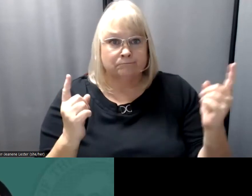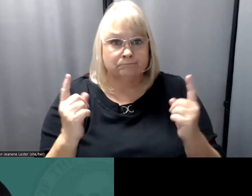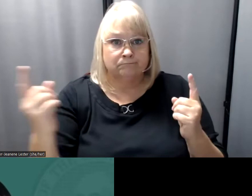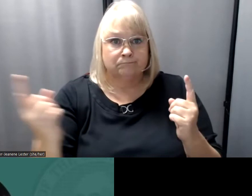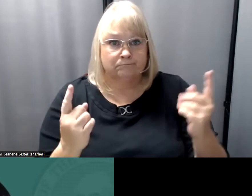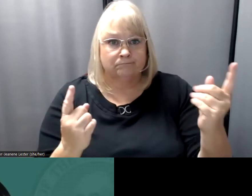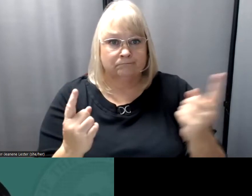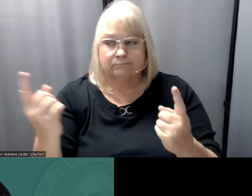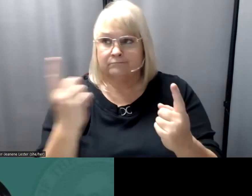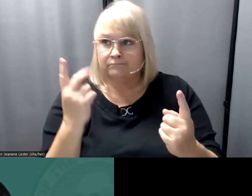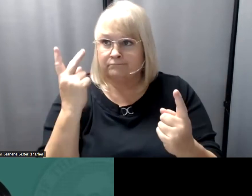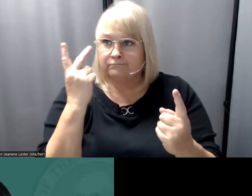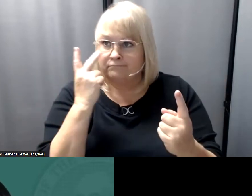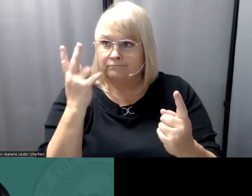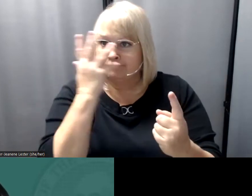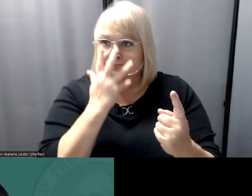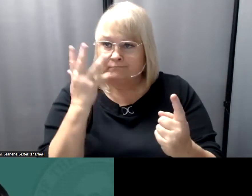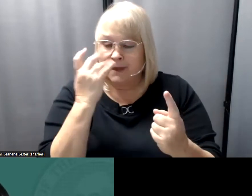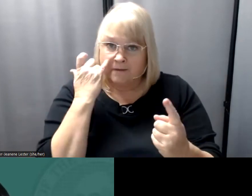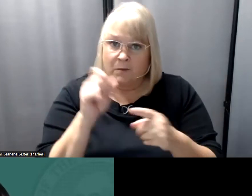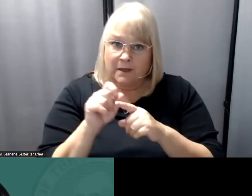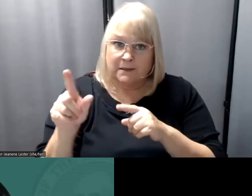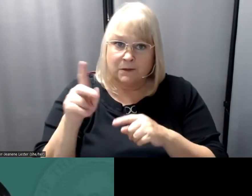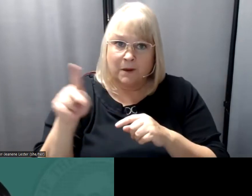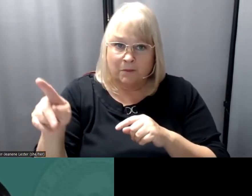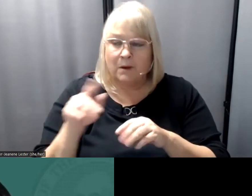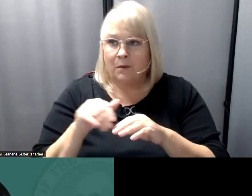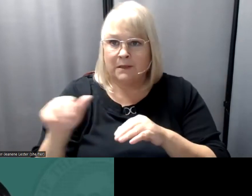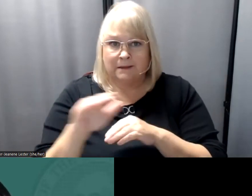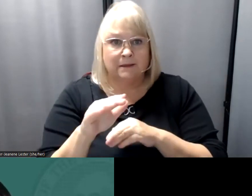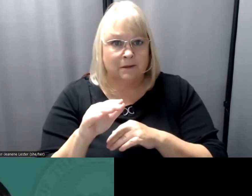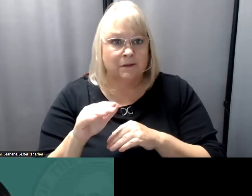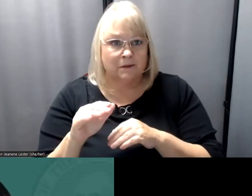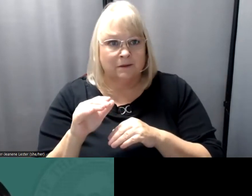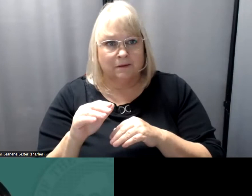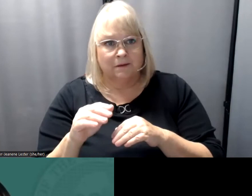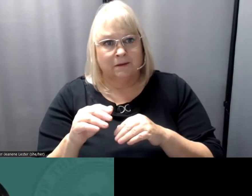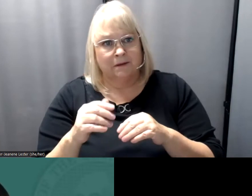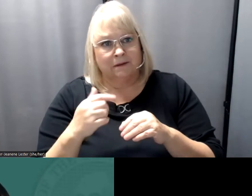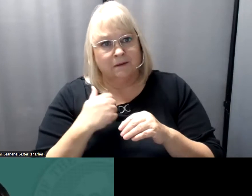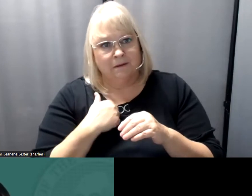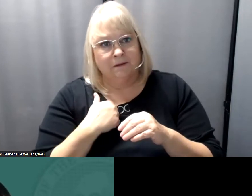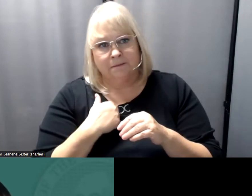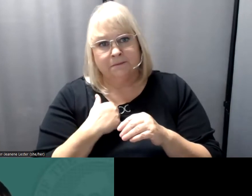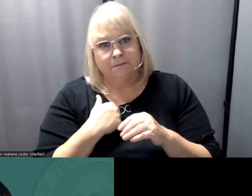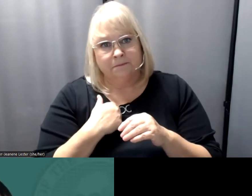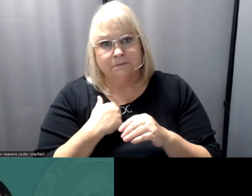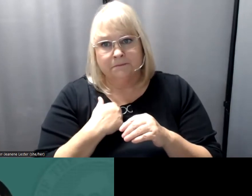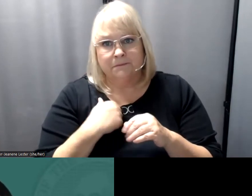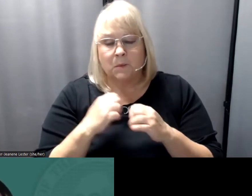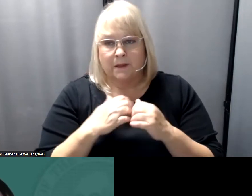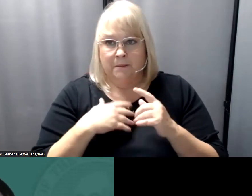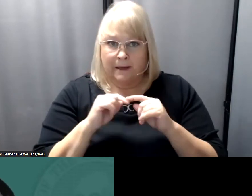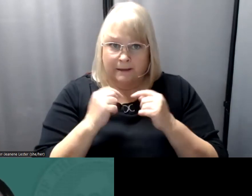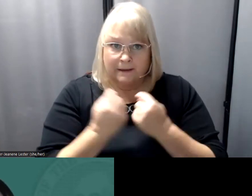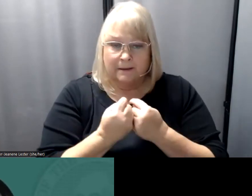And then if I want to send you PowerPoint, I would do that. That's where I'm looking with my teams,